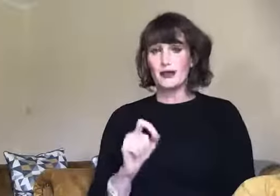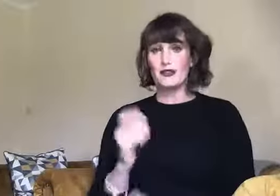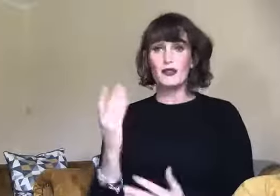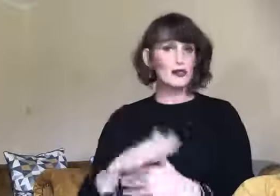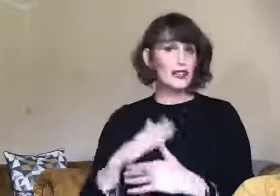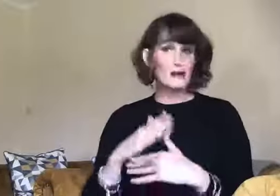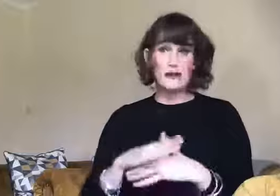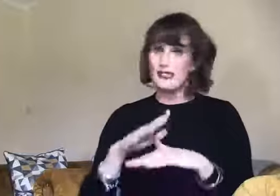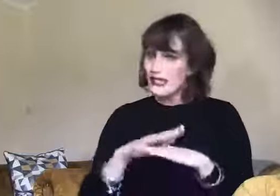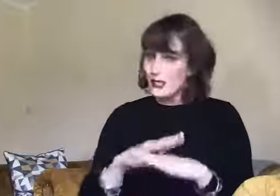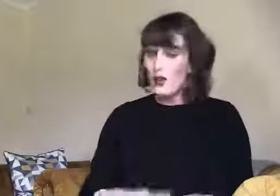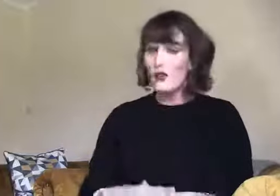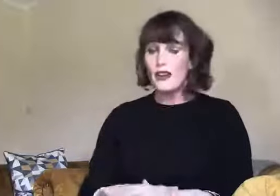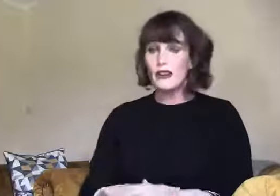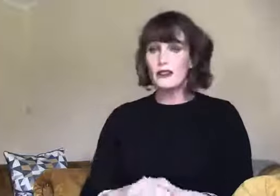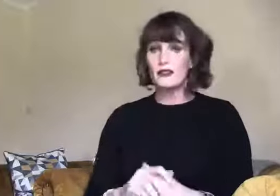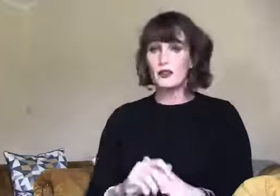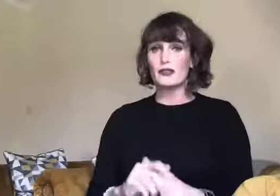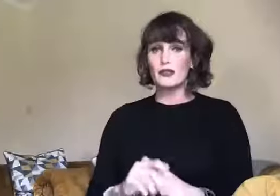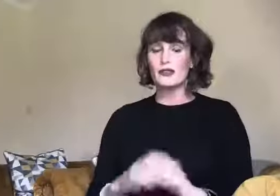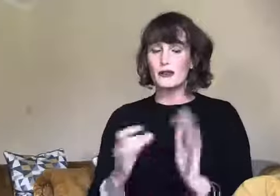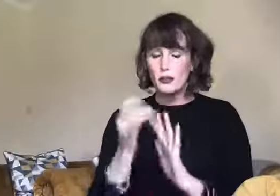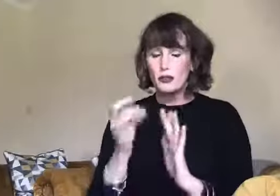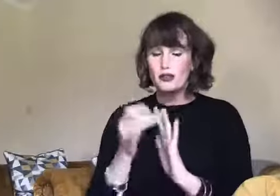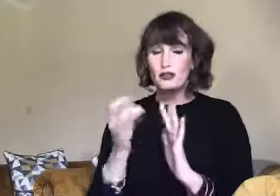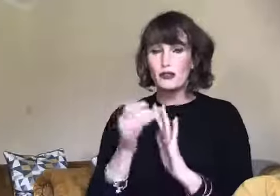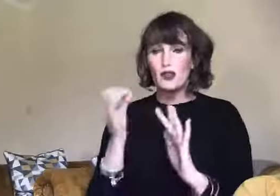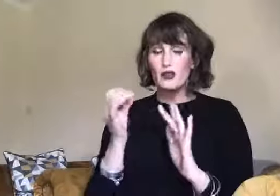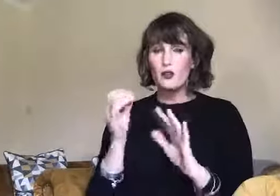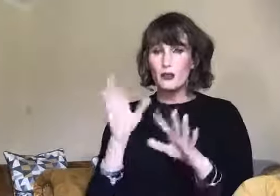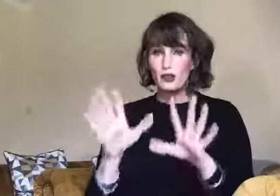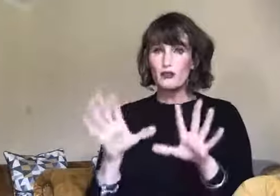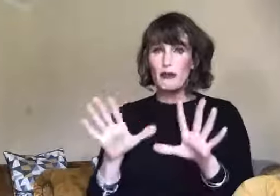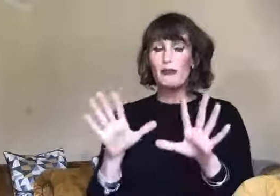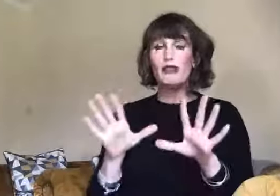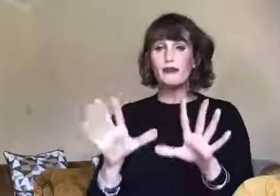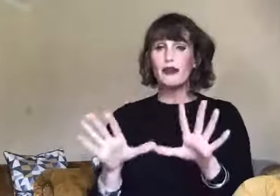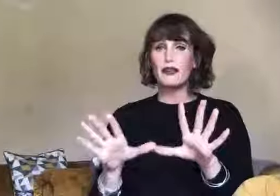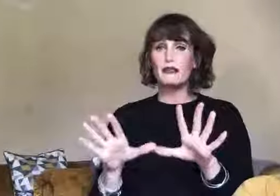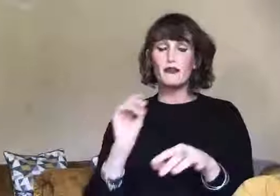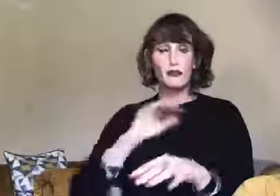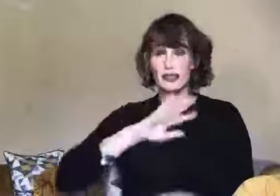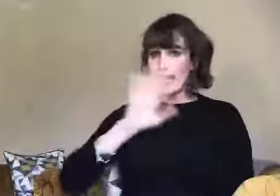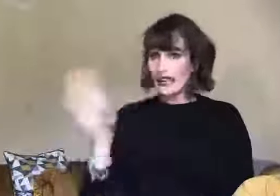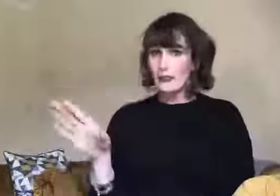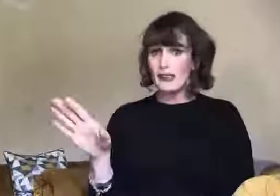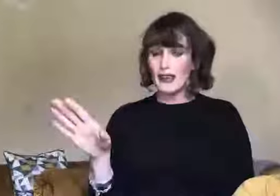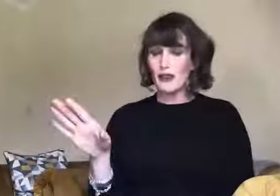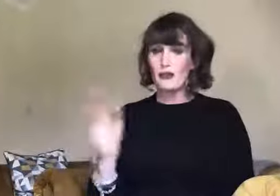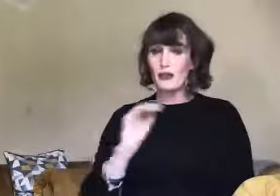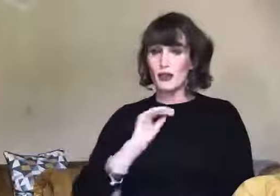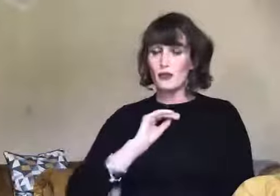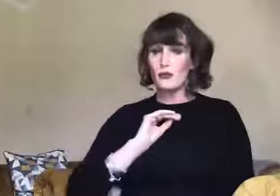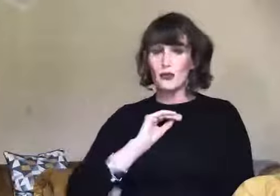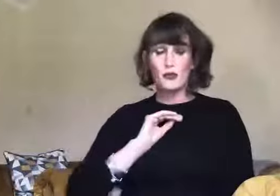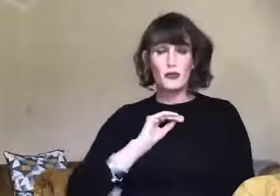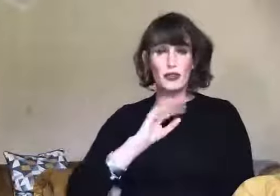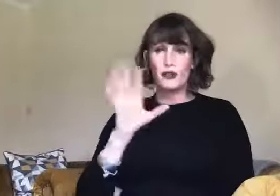because lockdown may take longer. So it's just important that we just remember that phrase. And if you see anybody out that you think